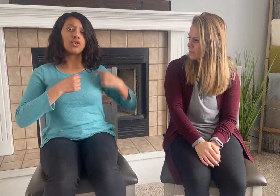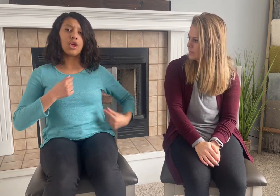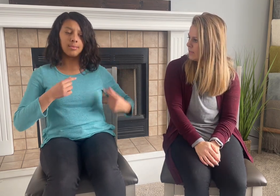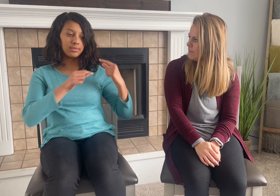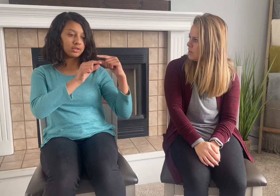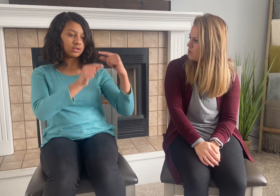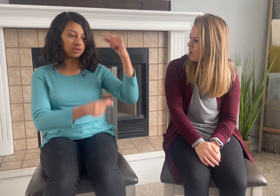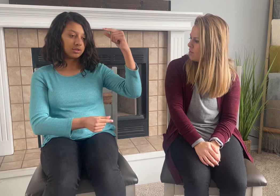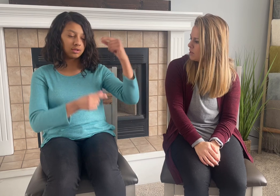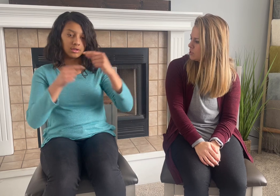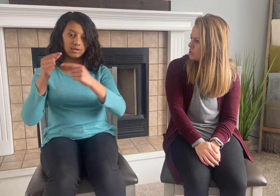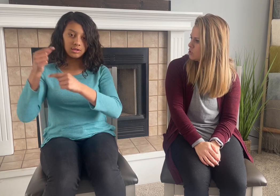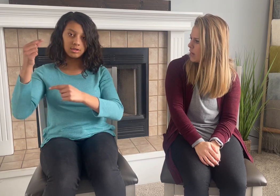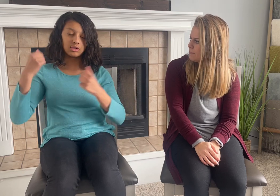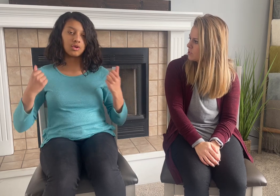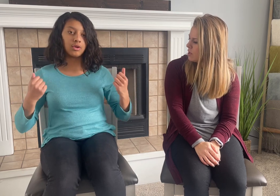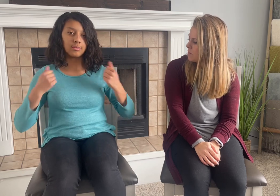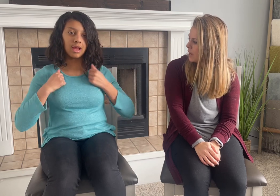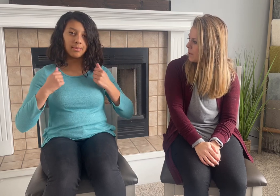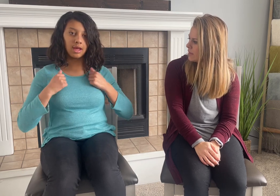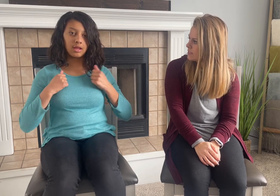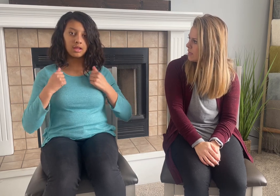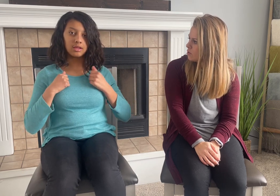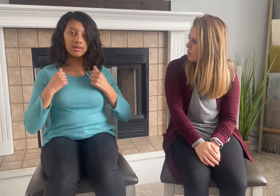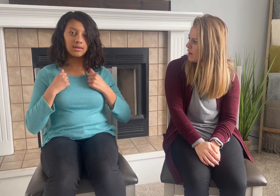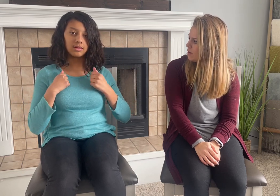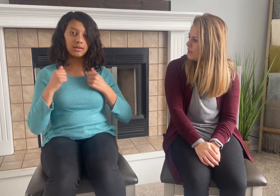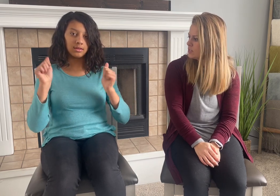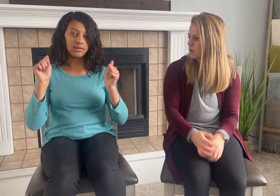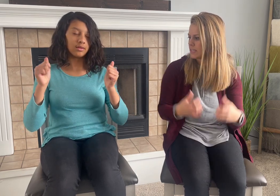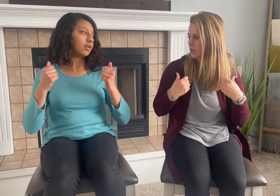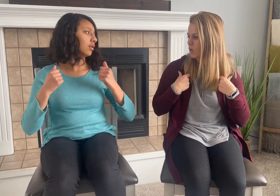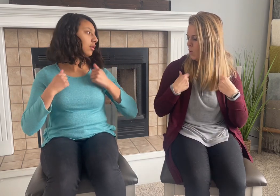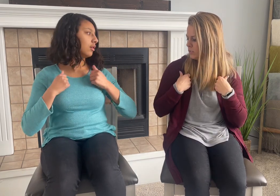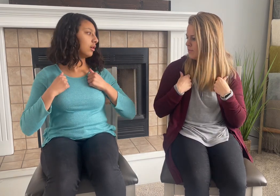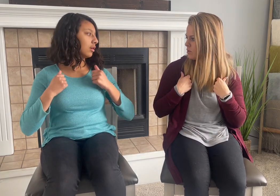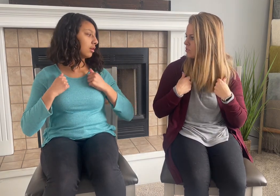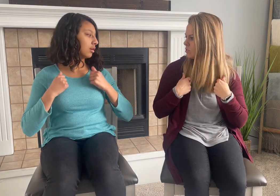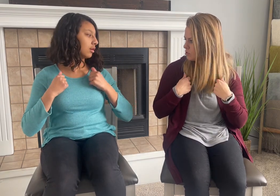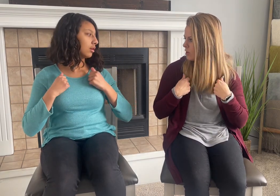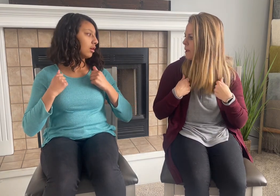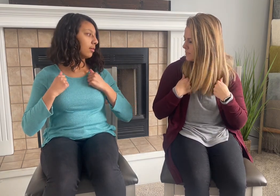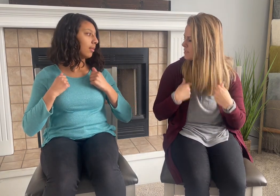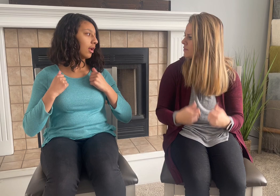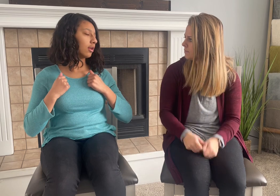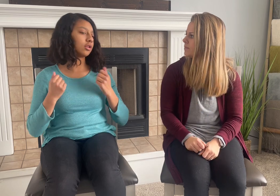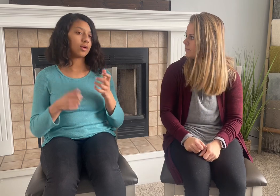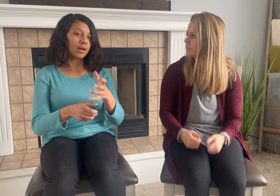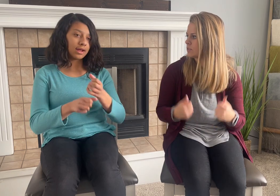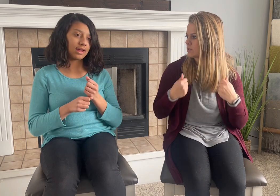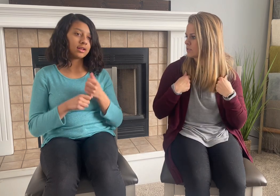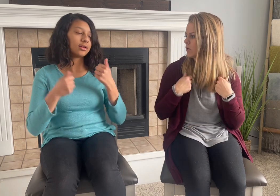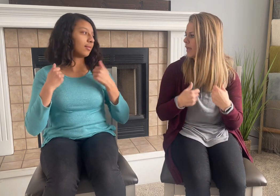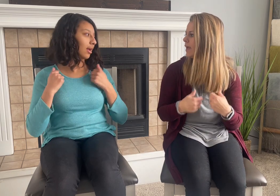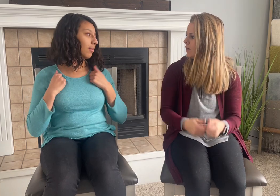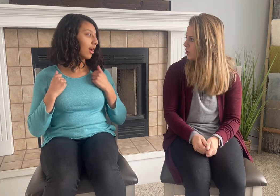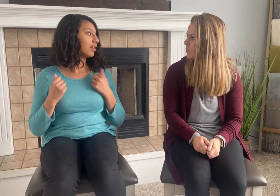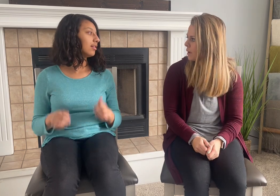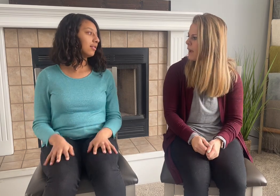And then, you know how there's straps on backpacks that you wear? So it's like you're holding those straps. So get your backpack.